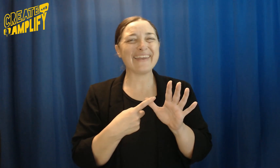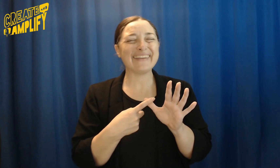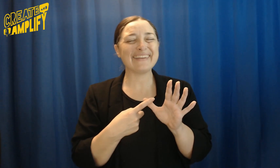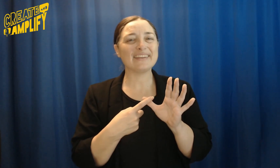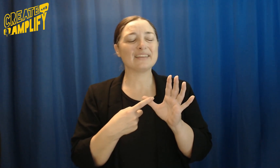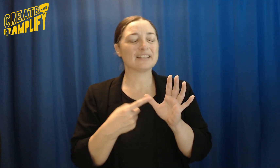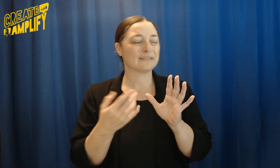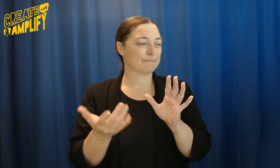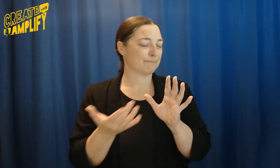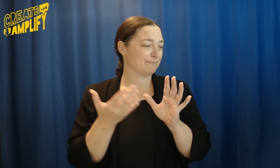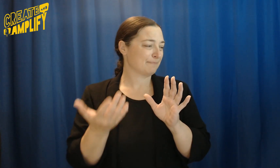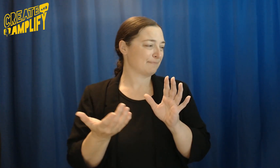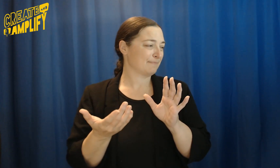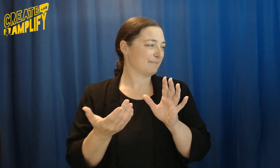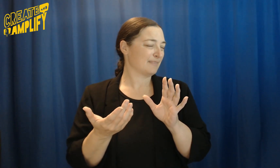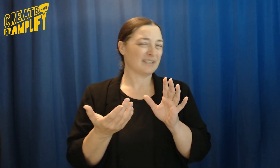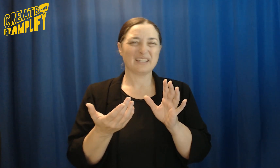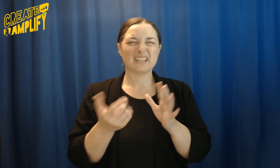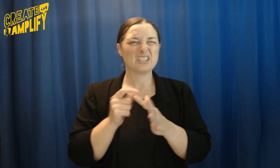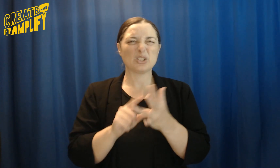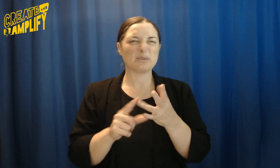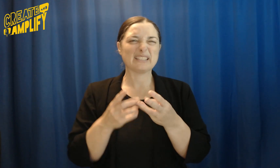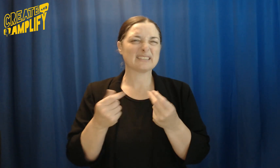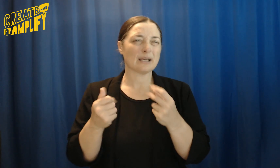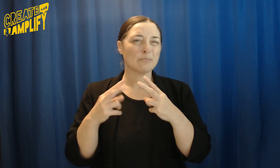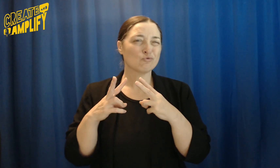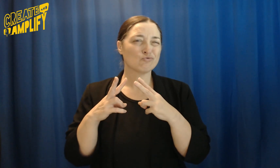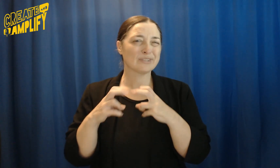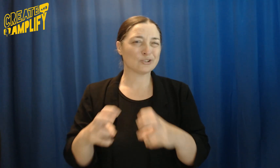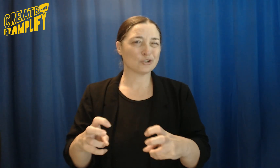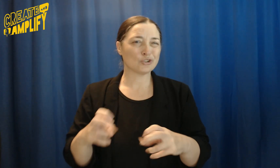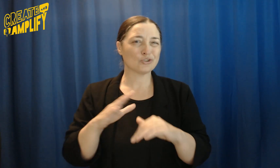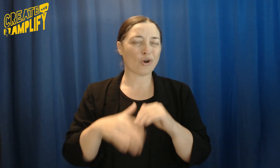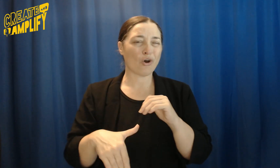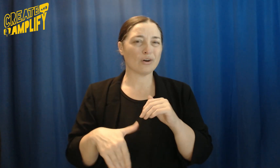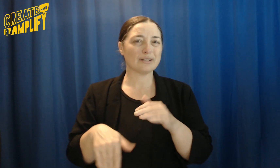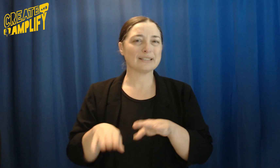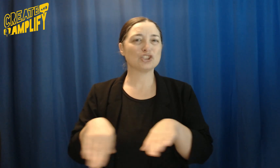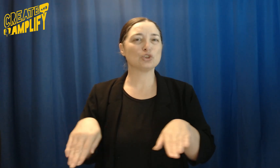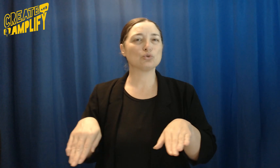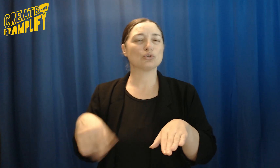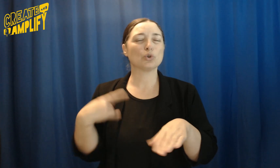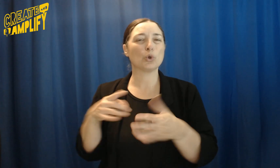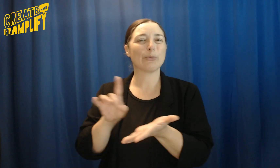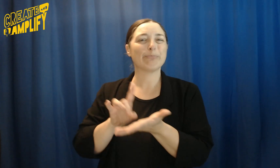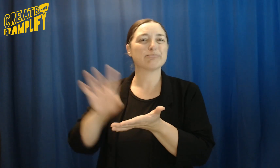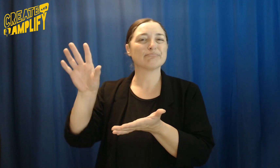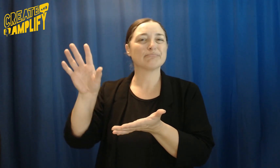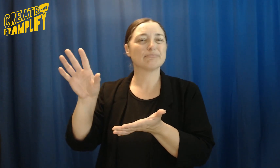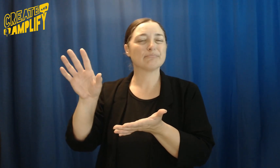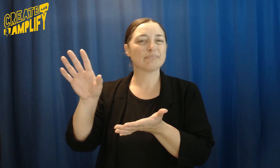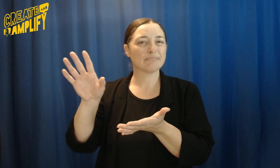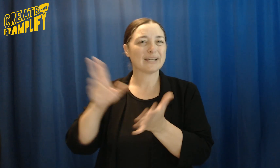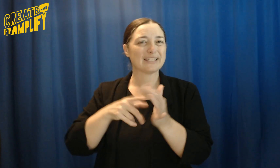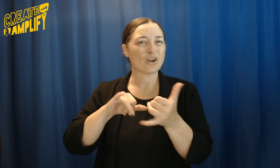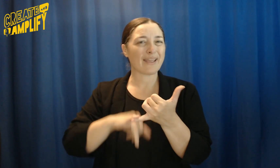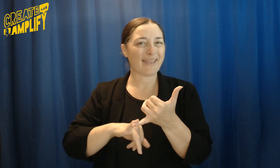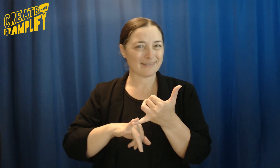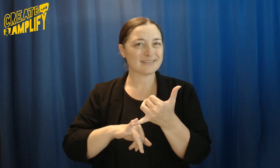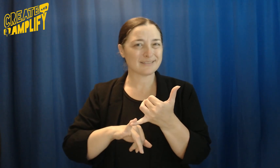they've employed some people to do some research about kids getting booted off the scheme during their reassessment in their thousands. My